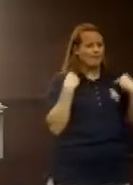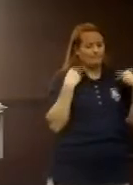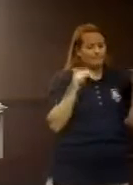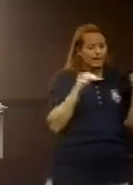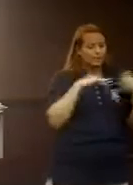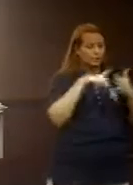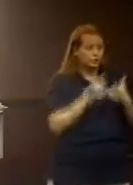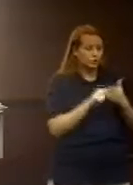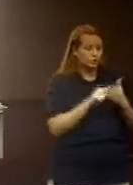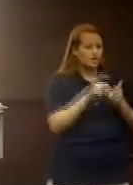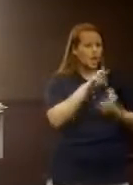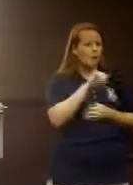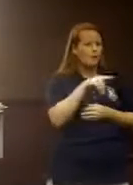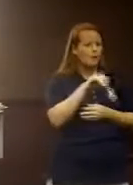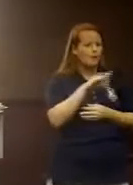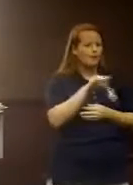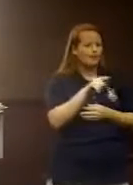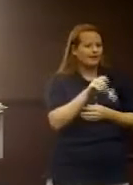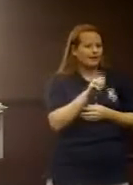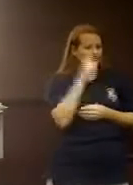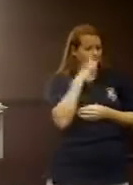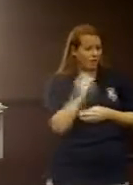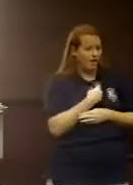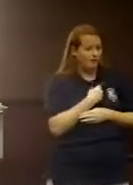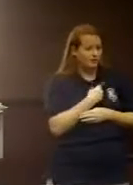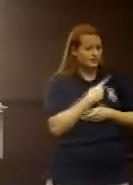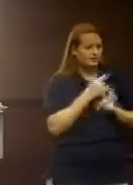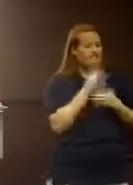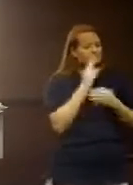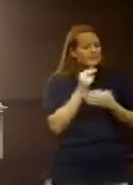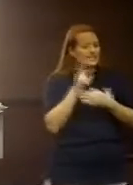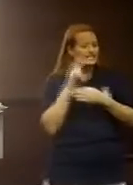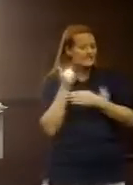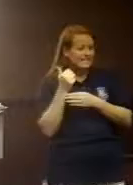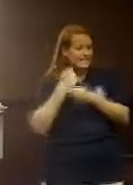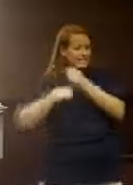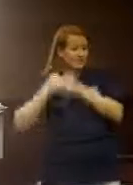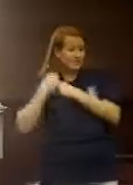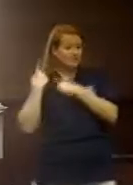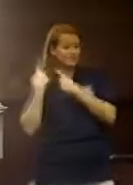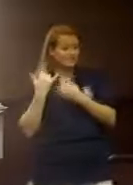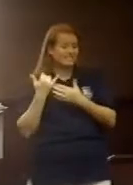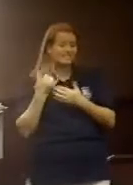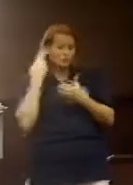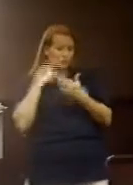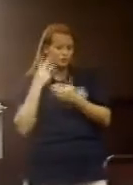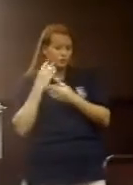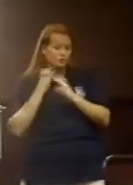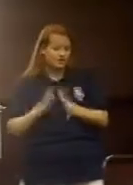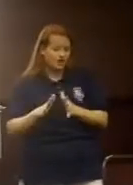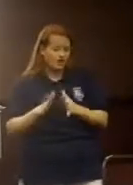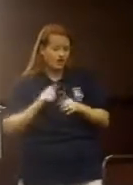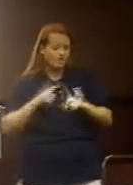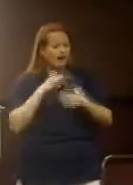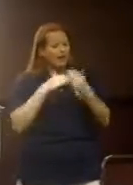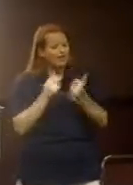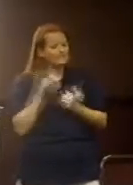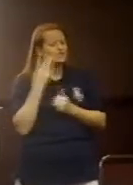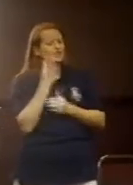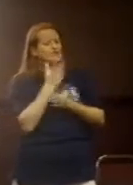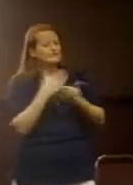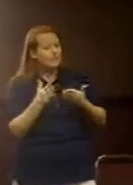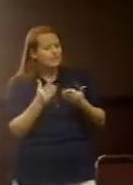student replicate for us because it's been, you know, 10 years since this research was done. But at least there is